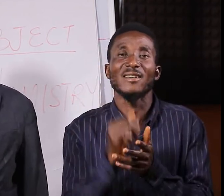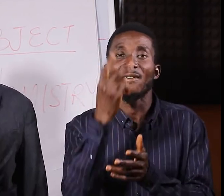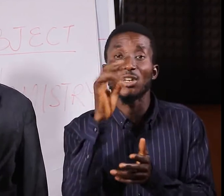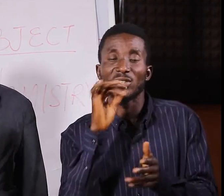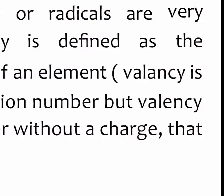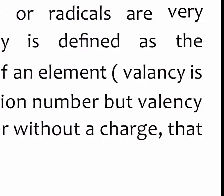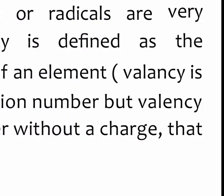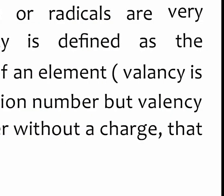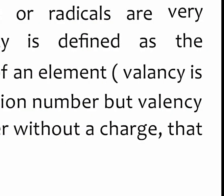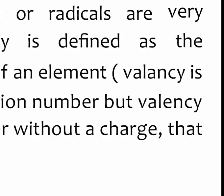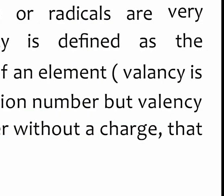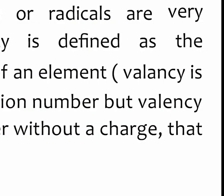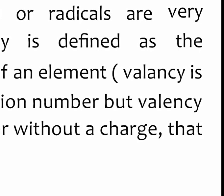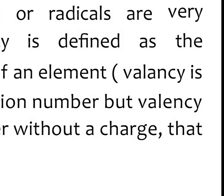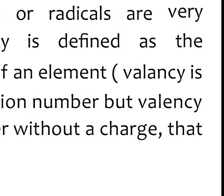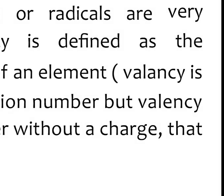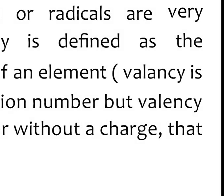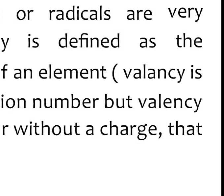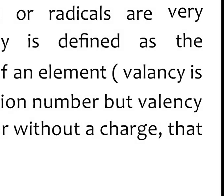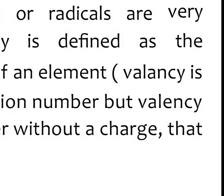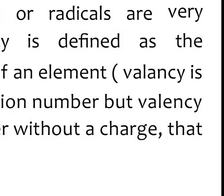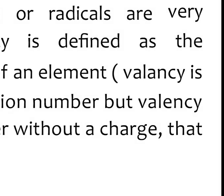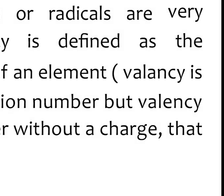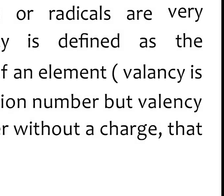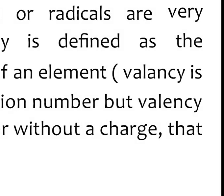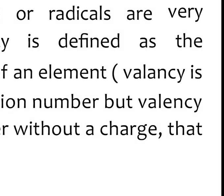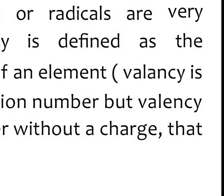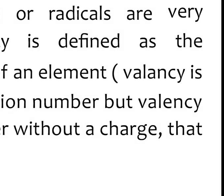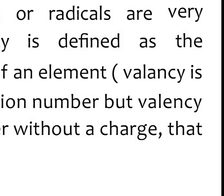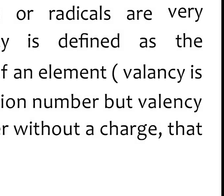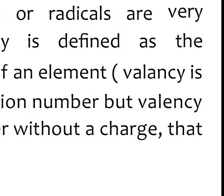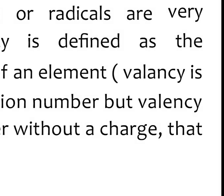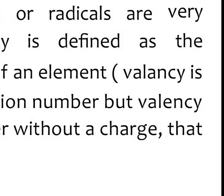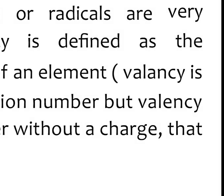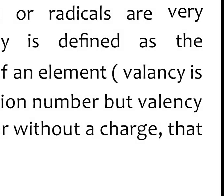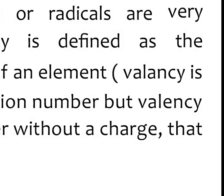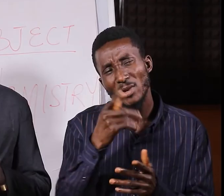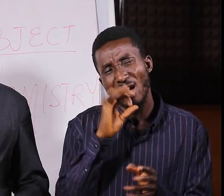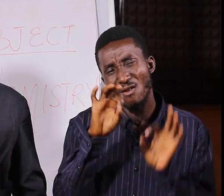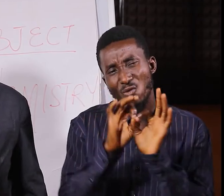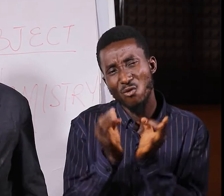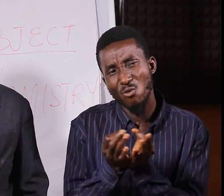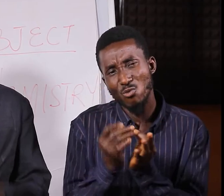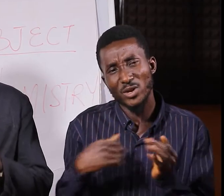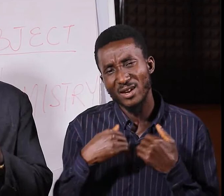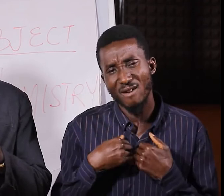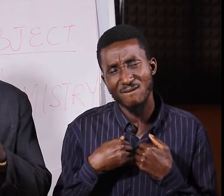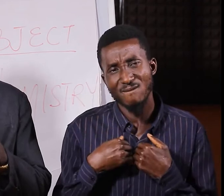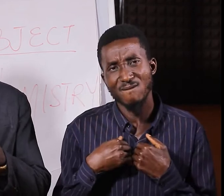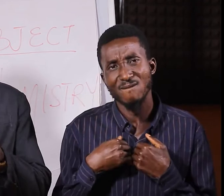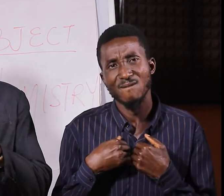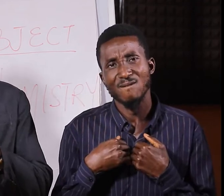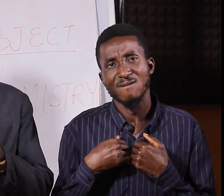can be defined as the combining capacity of an element. Again, whenever compounds are formed, we have